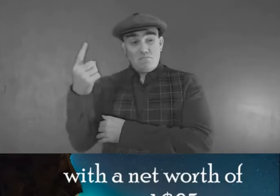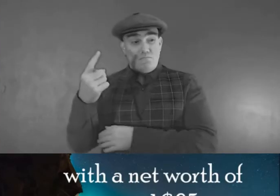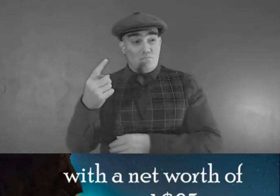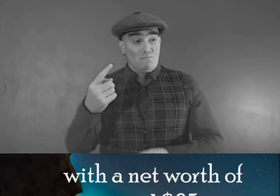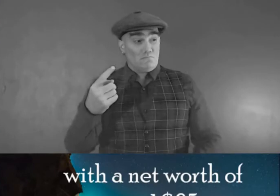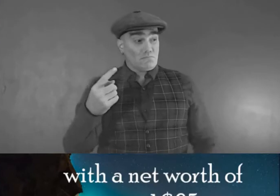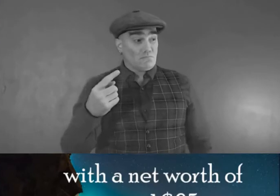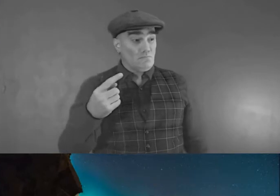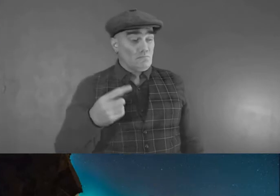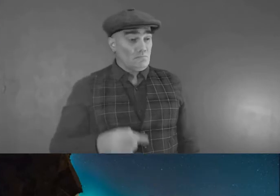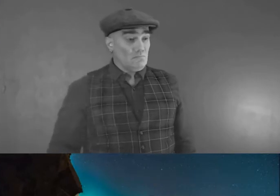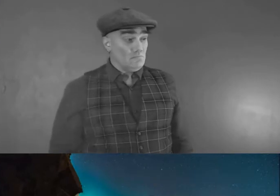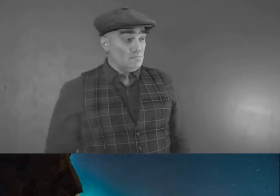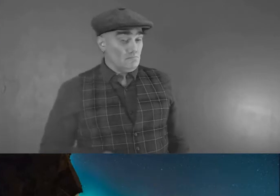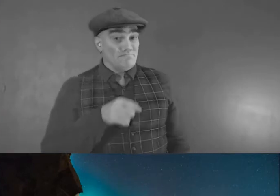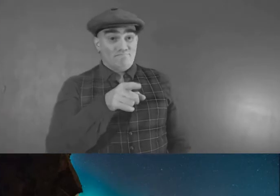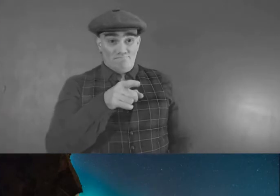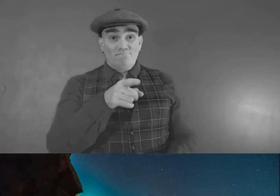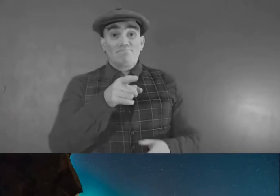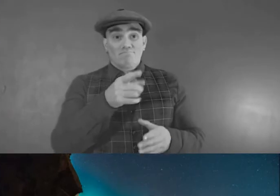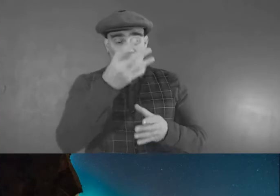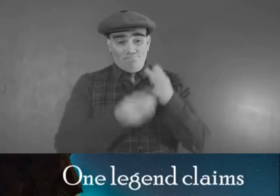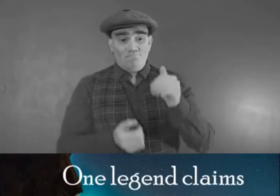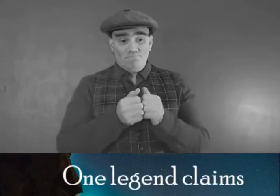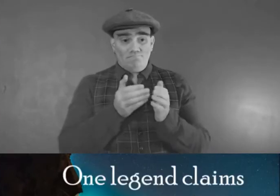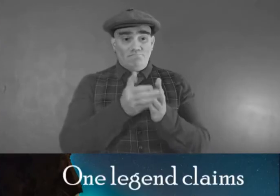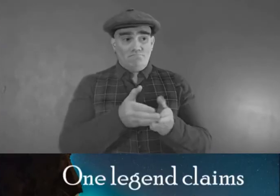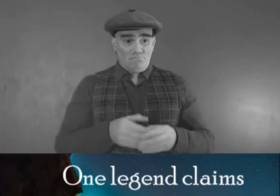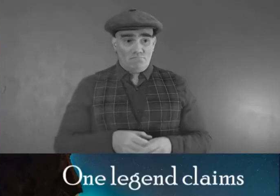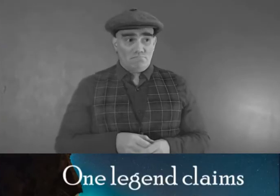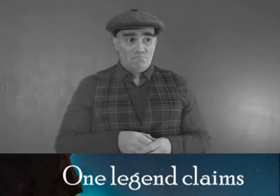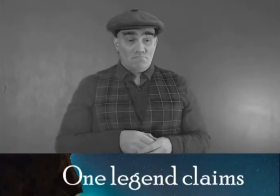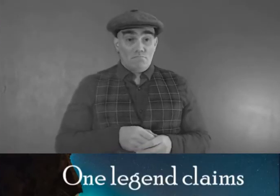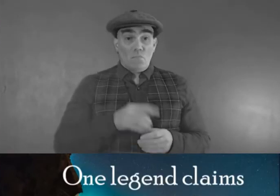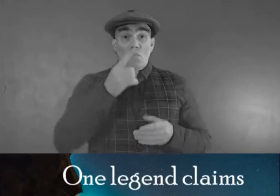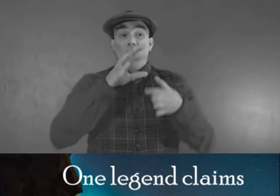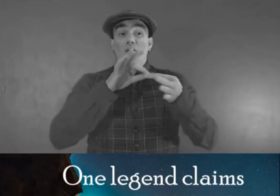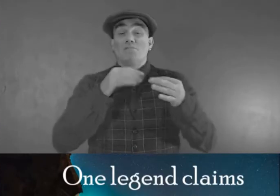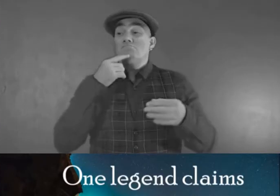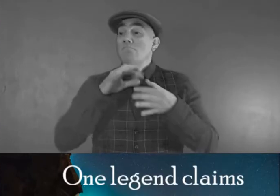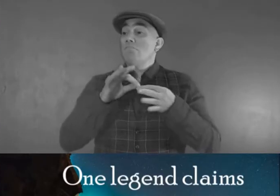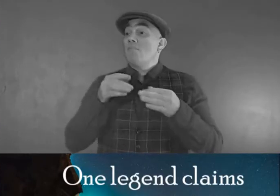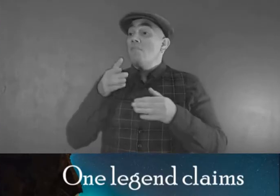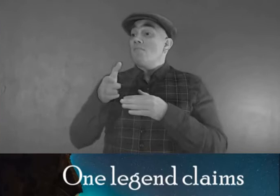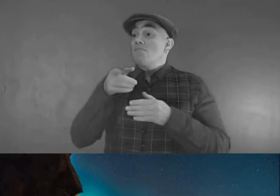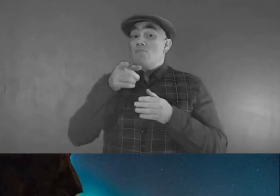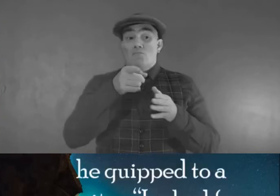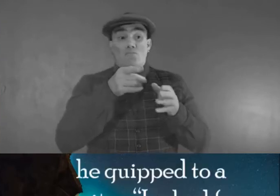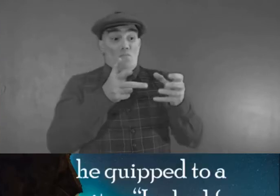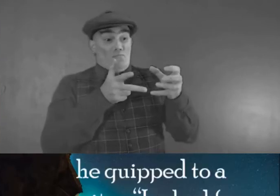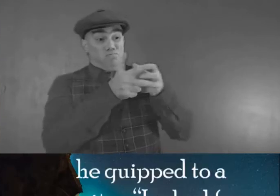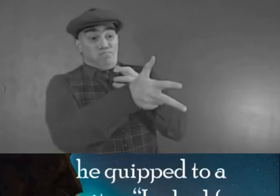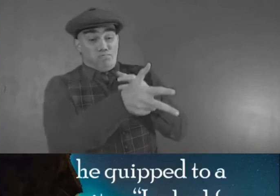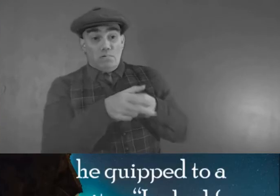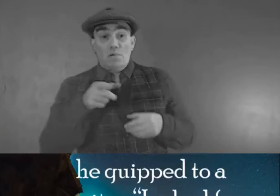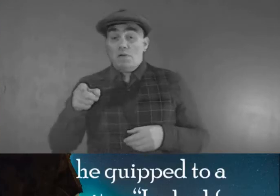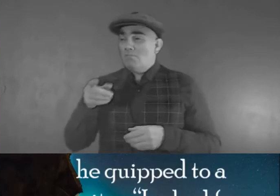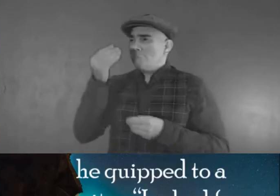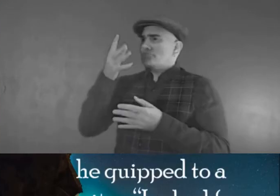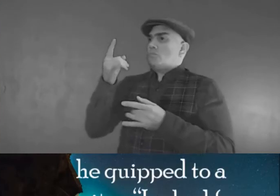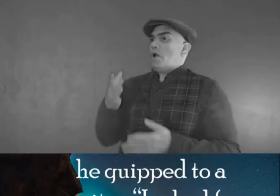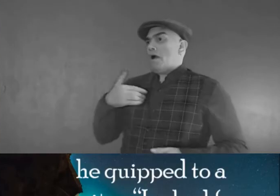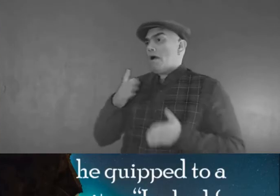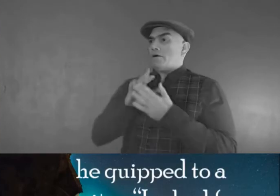$2 billion today, and went down with the ship. One legend claims that after the ship hit the iceberg, he quipped to a